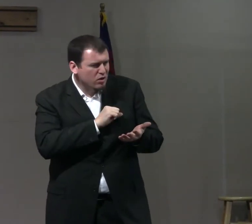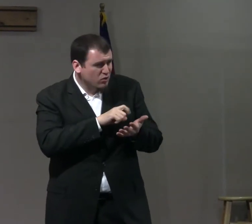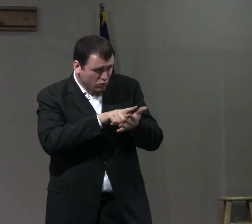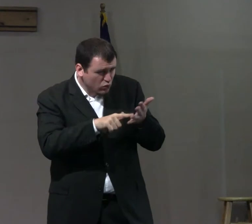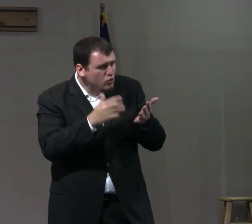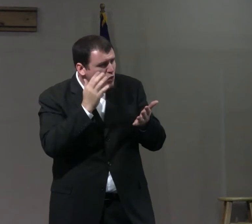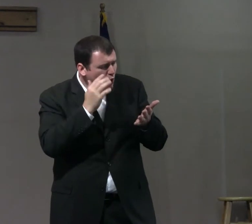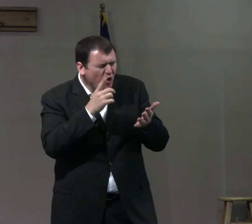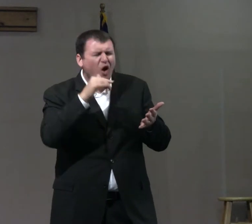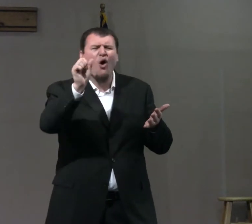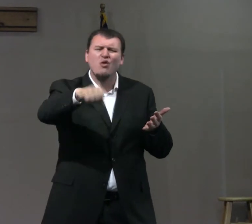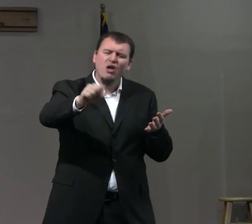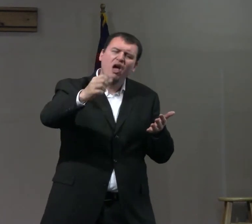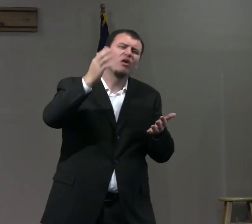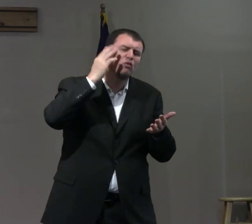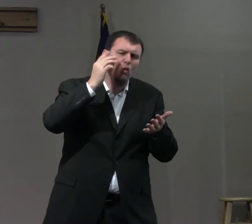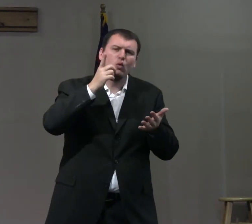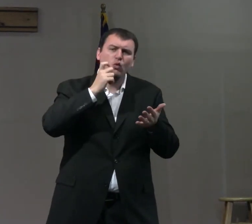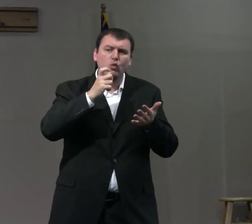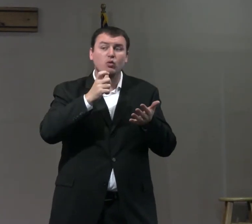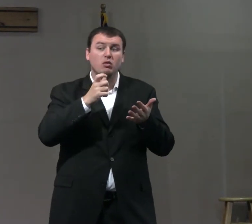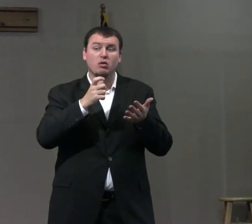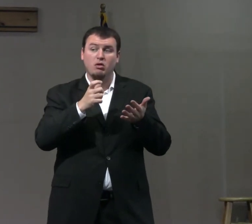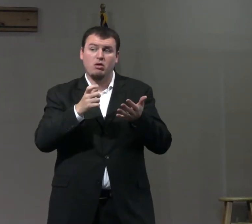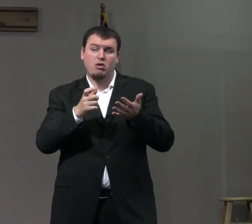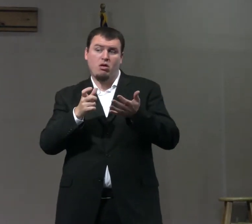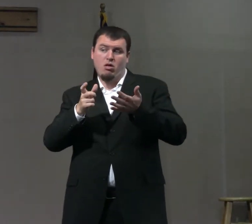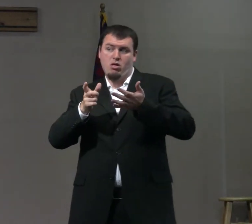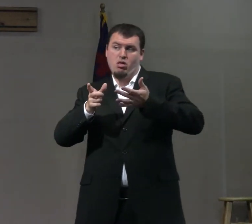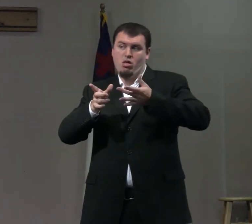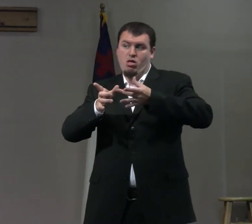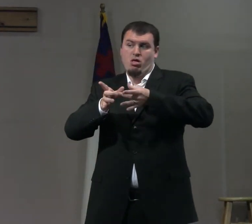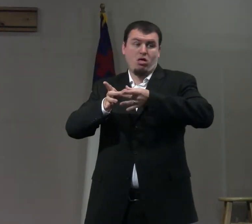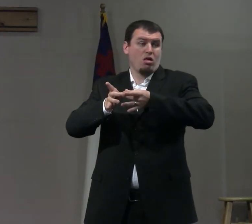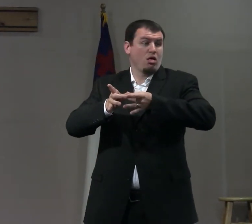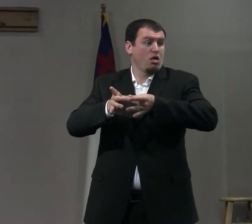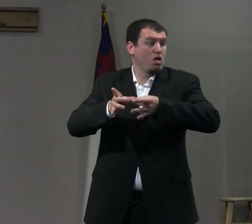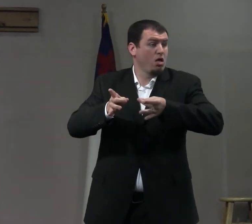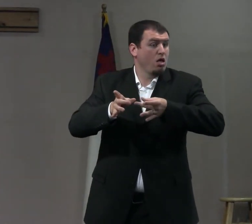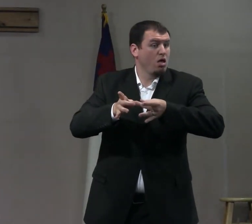this church, and they'll say, oh yeah, I know who that is.